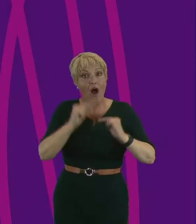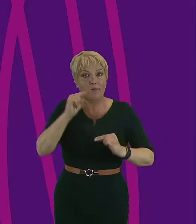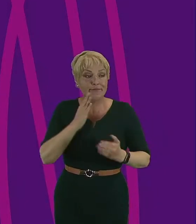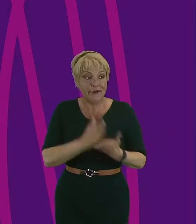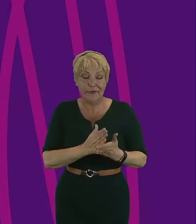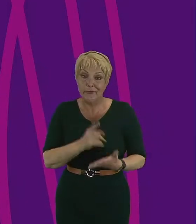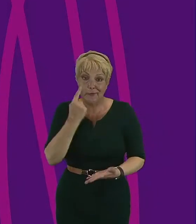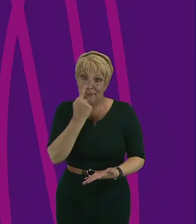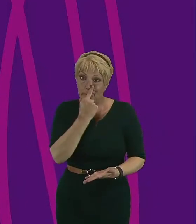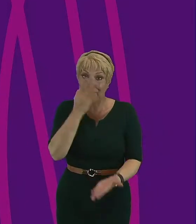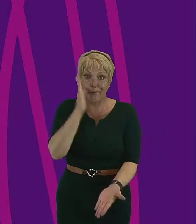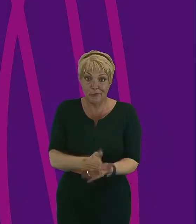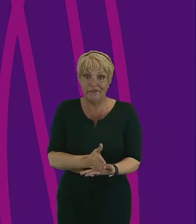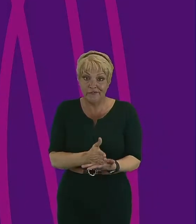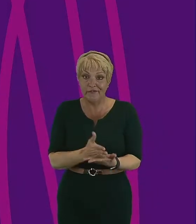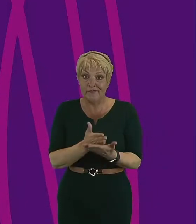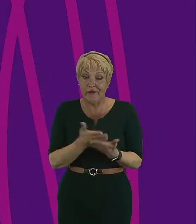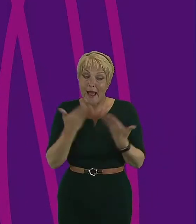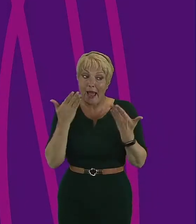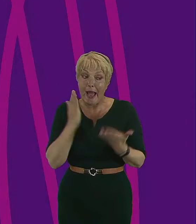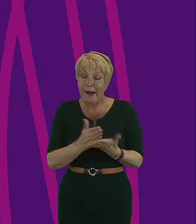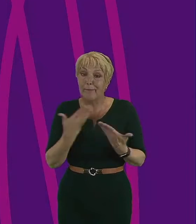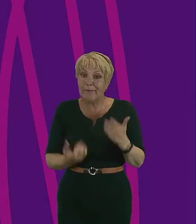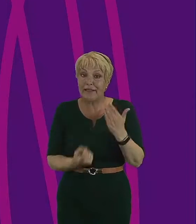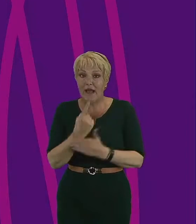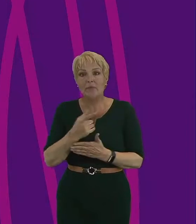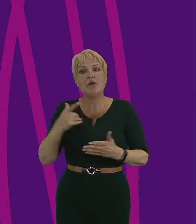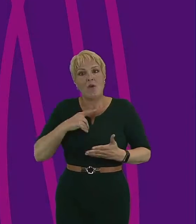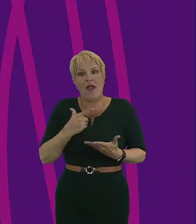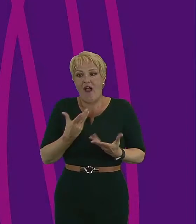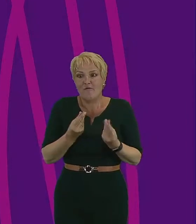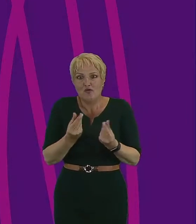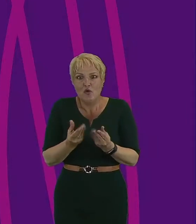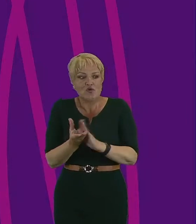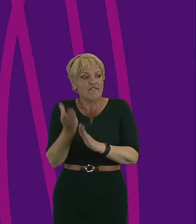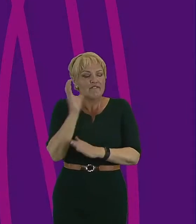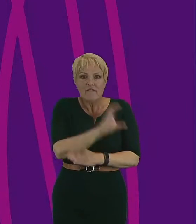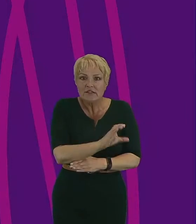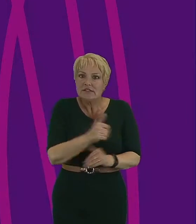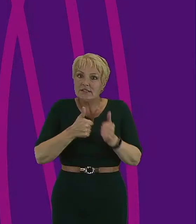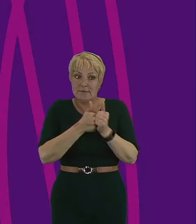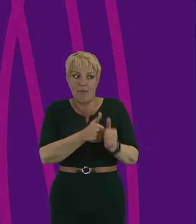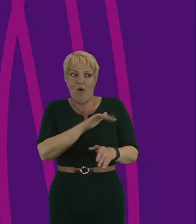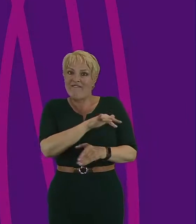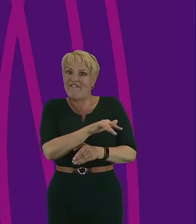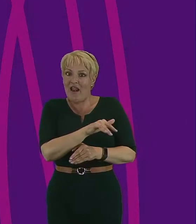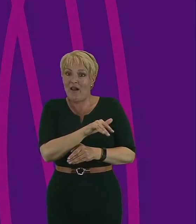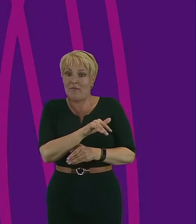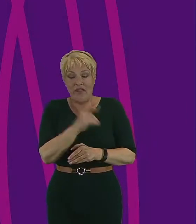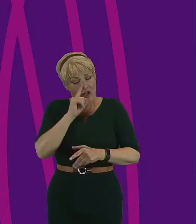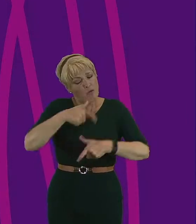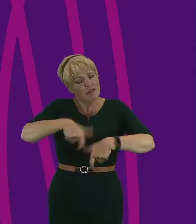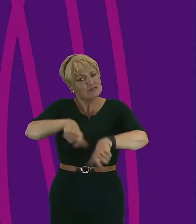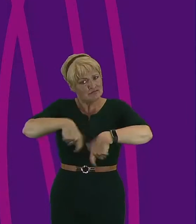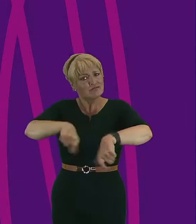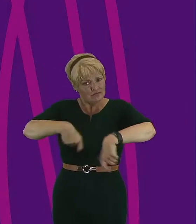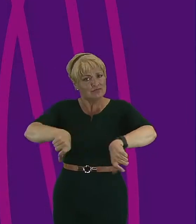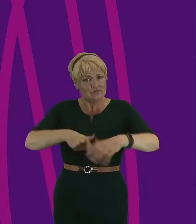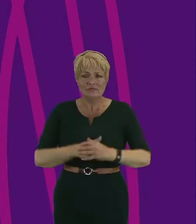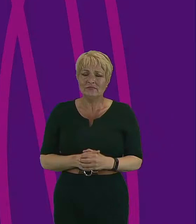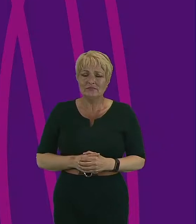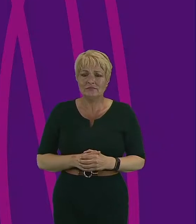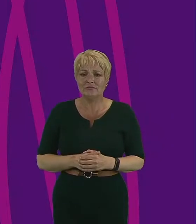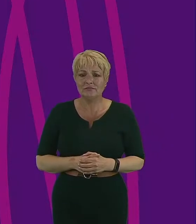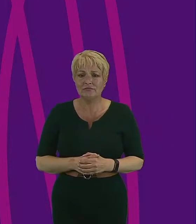including resource made available in these circumstances. I think that will continue. Those who have there's